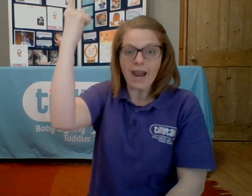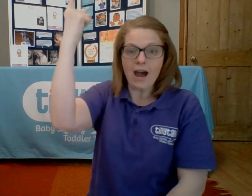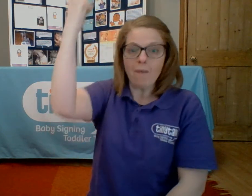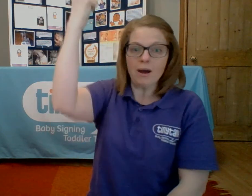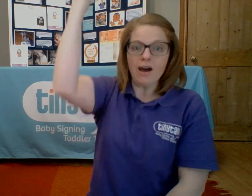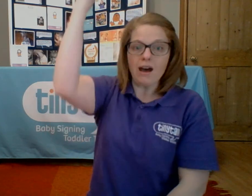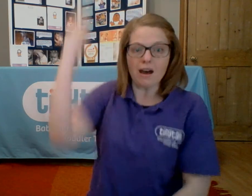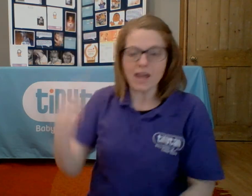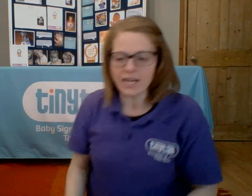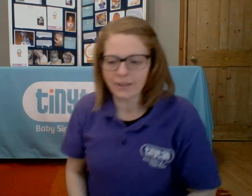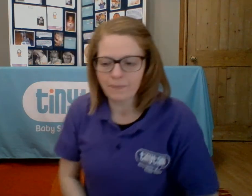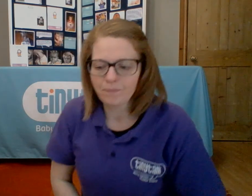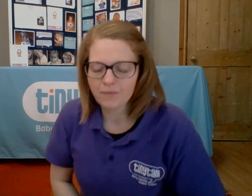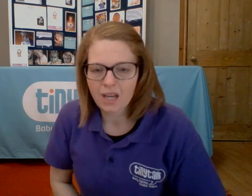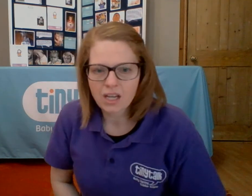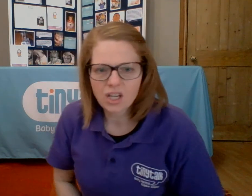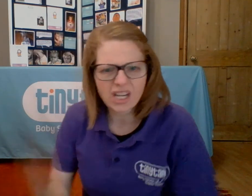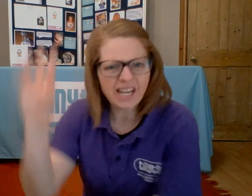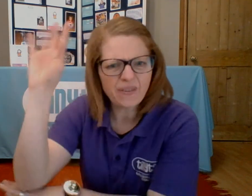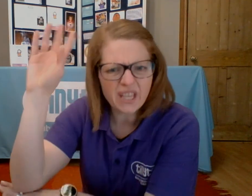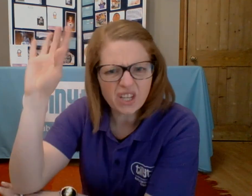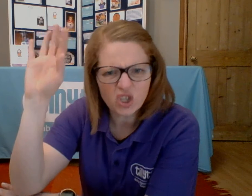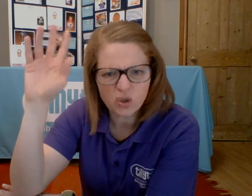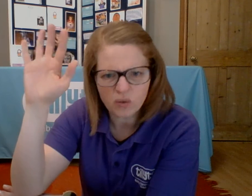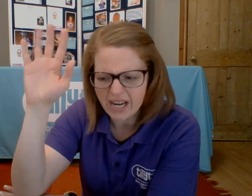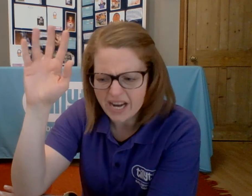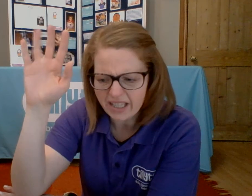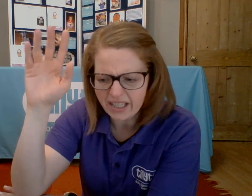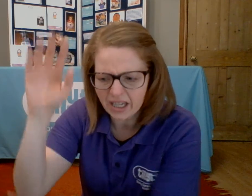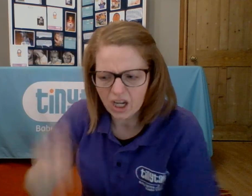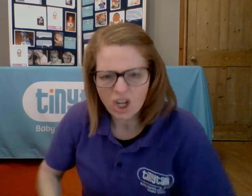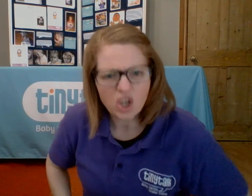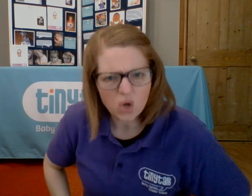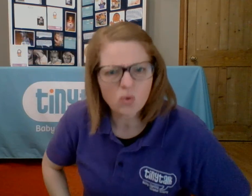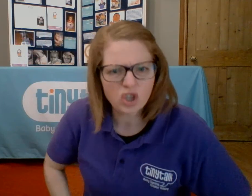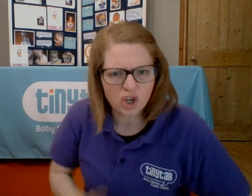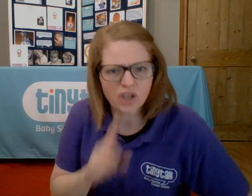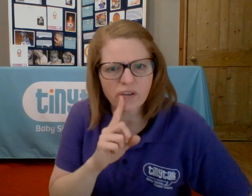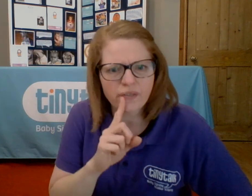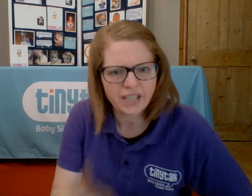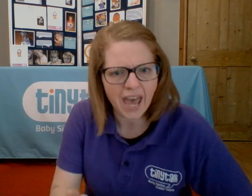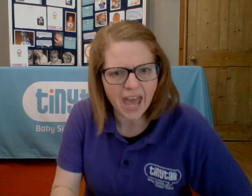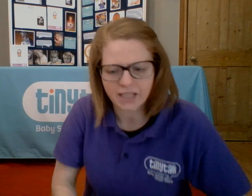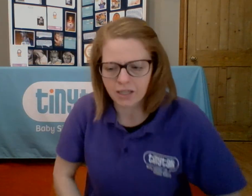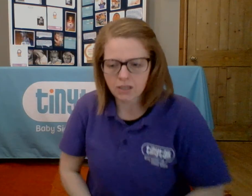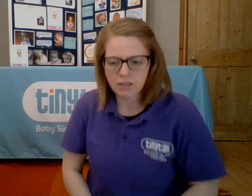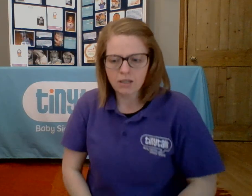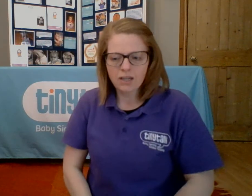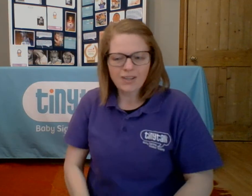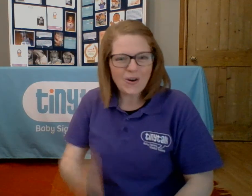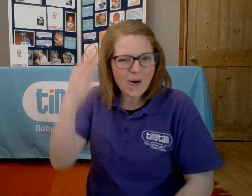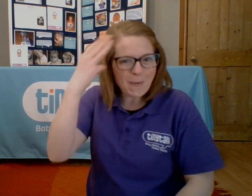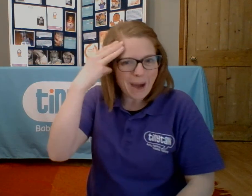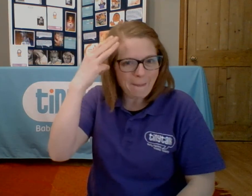up high. She lives in the trees? You should have said. Your